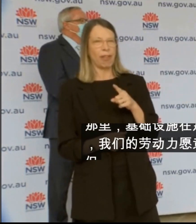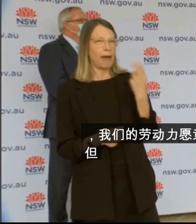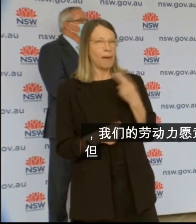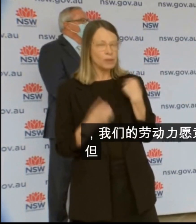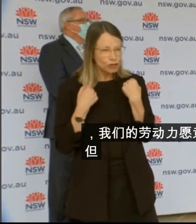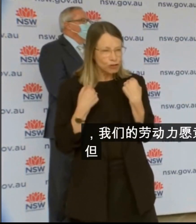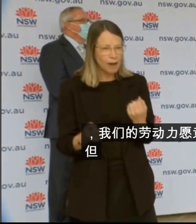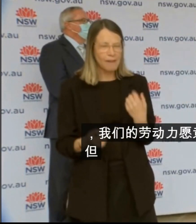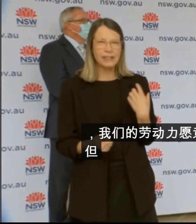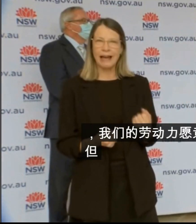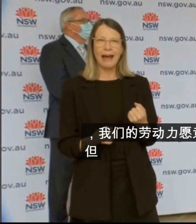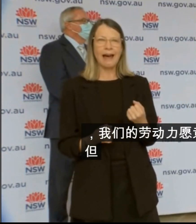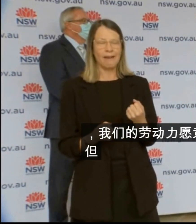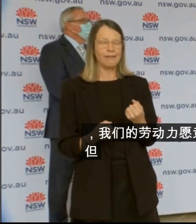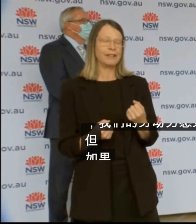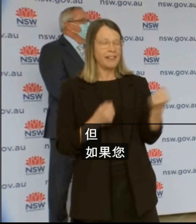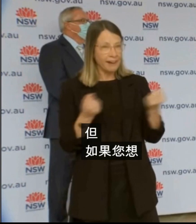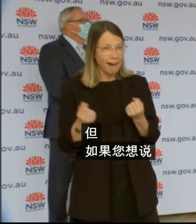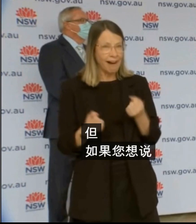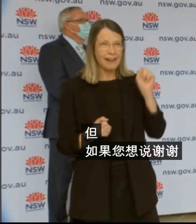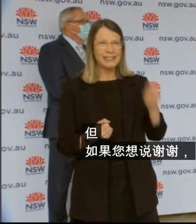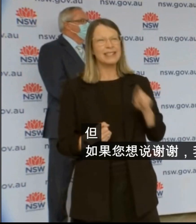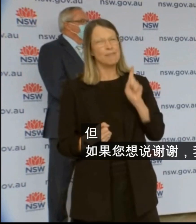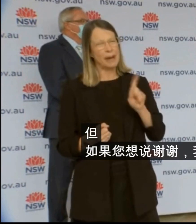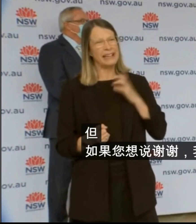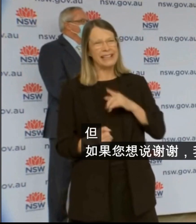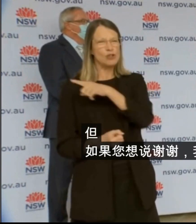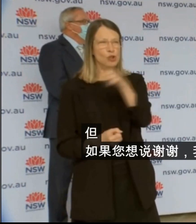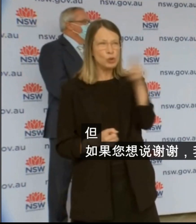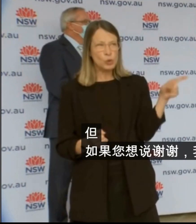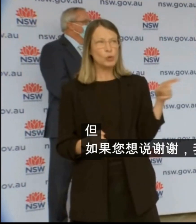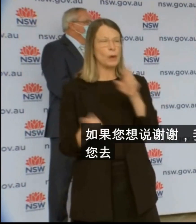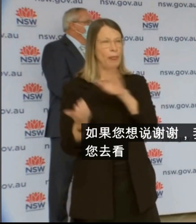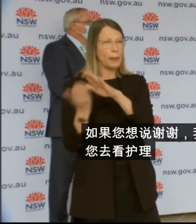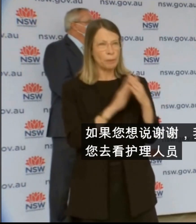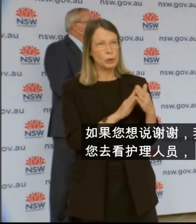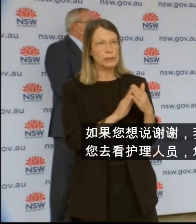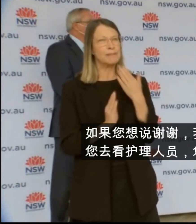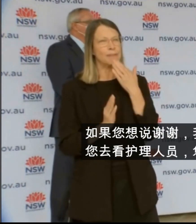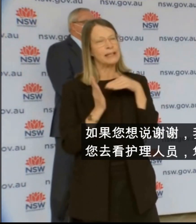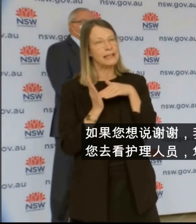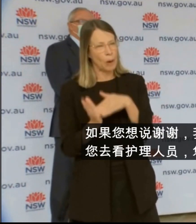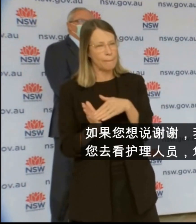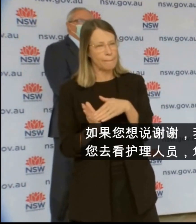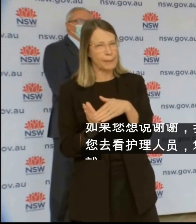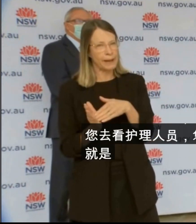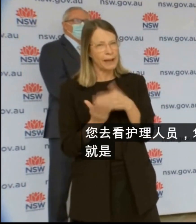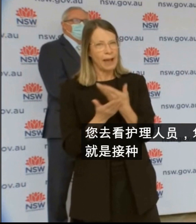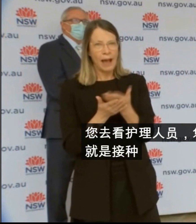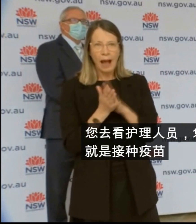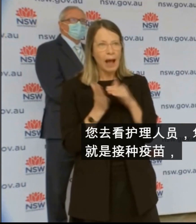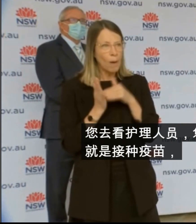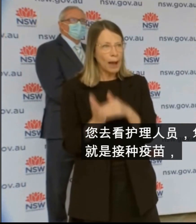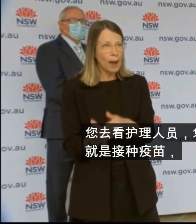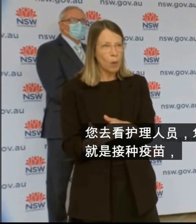there, but we do need some help from the community. If you ever want to say thank you to a paramedic, the best thing you can